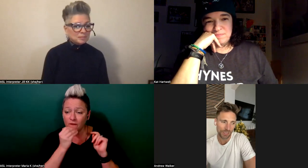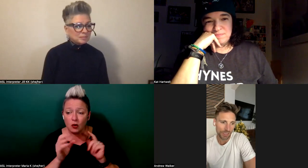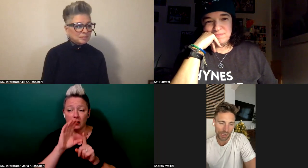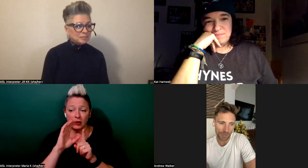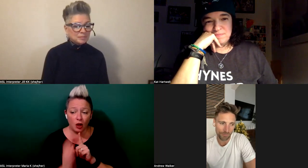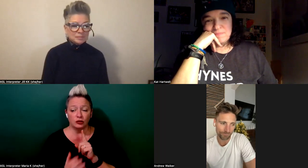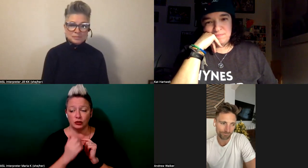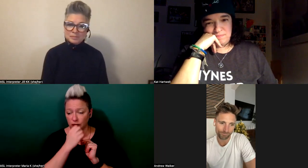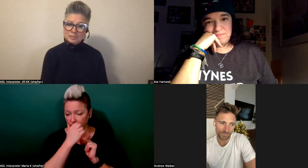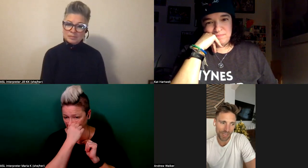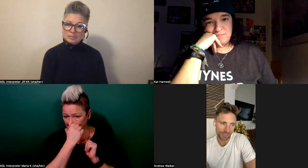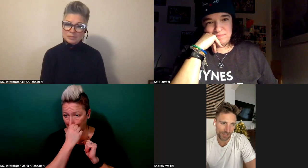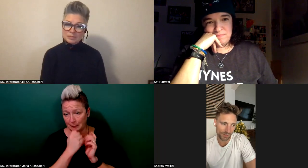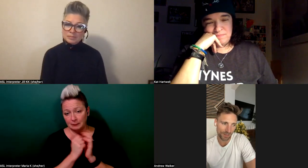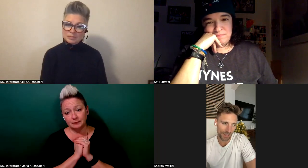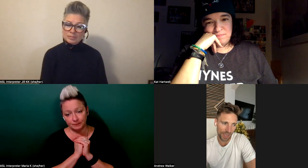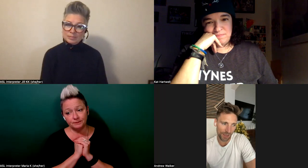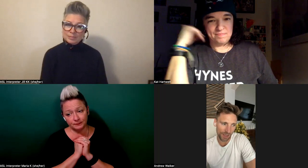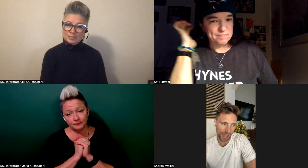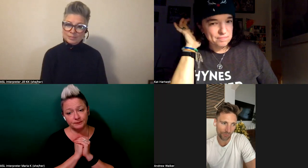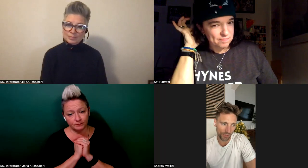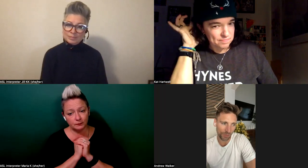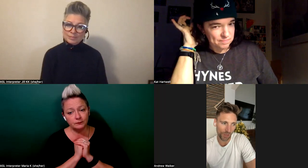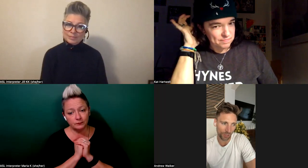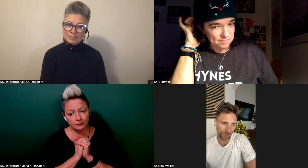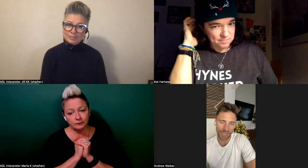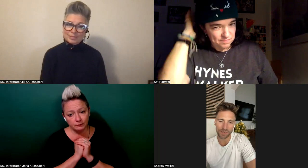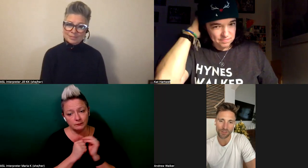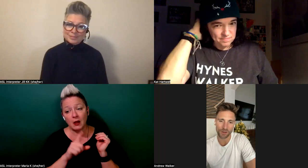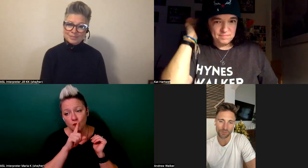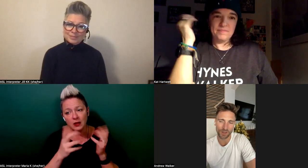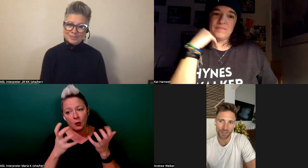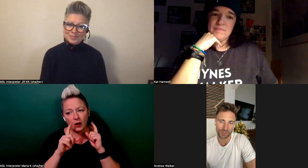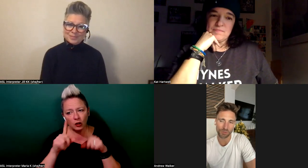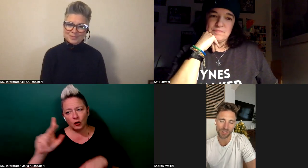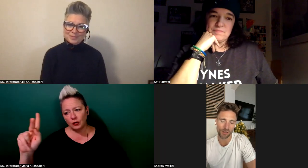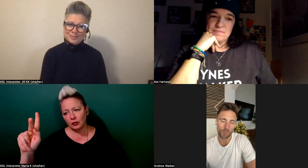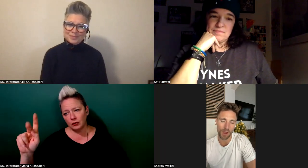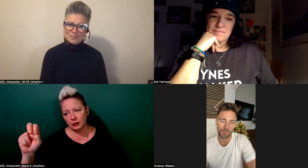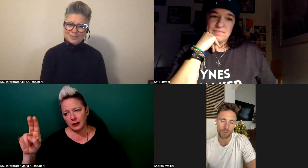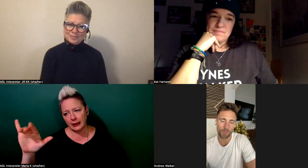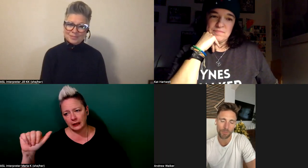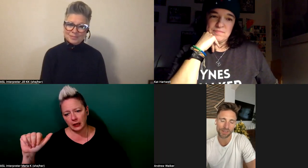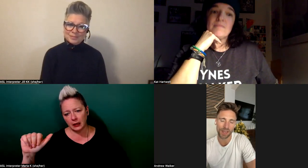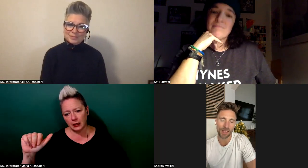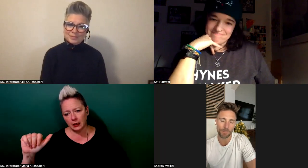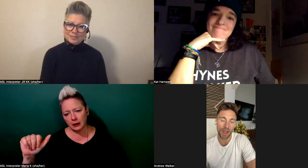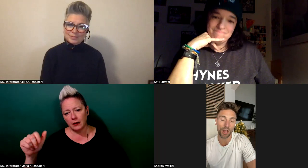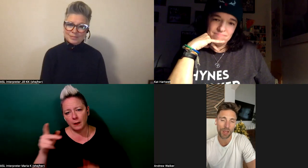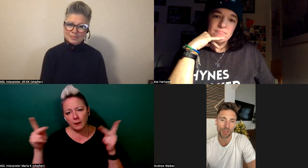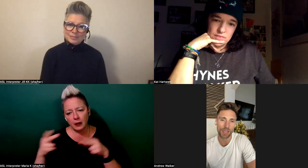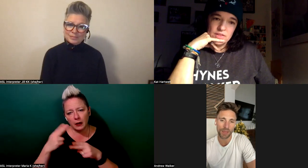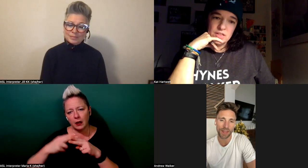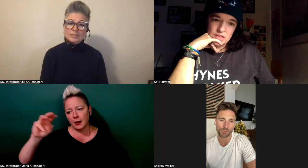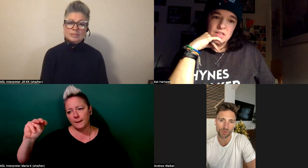And yeah, I really want to go to Kenya though. There's a place called the Masai